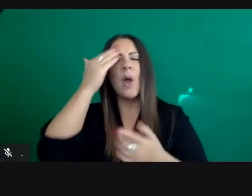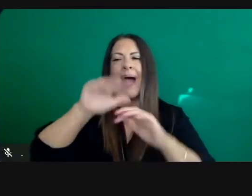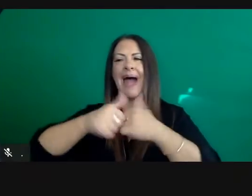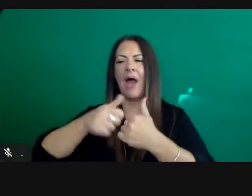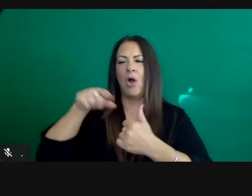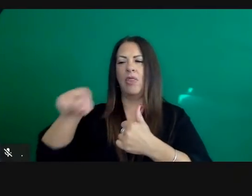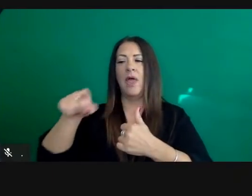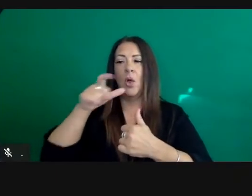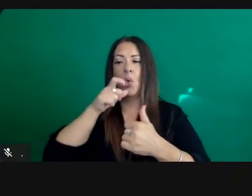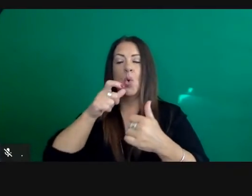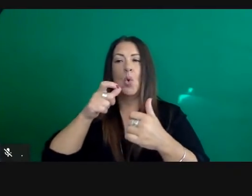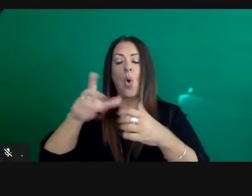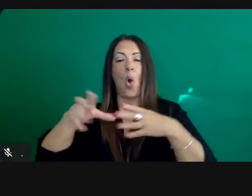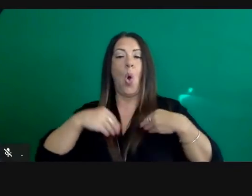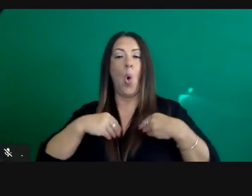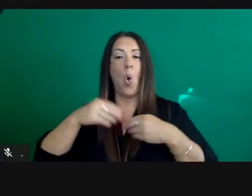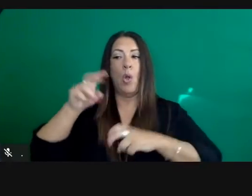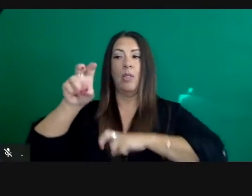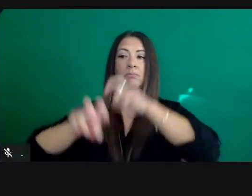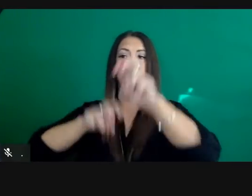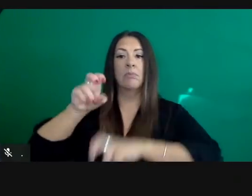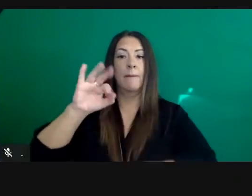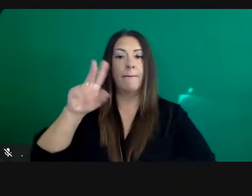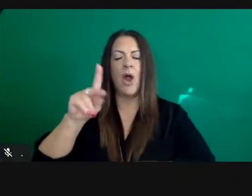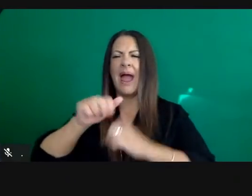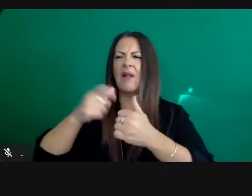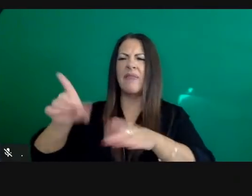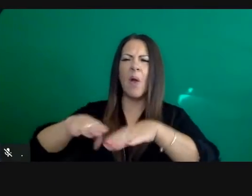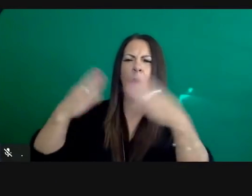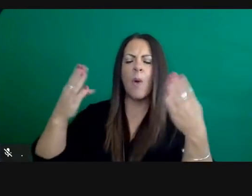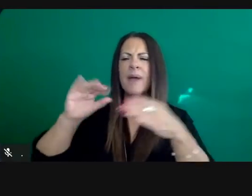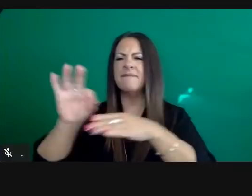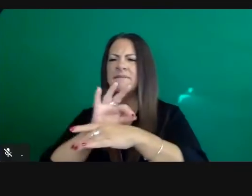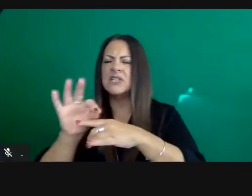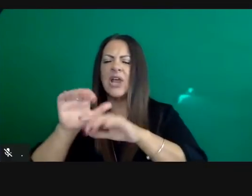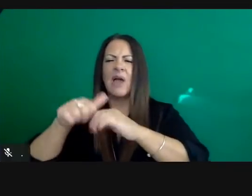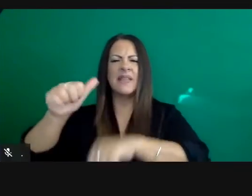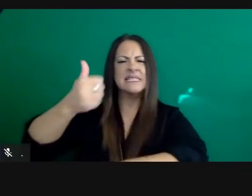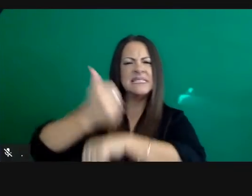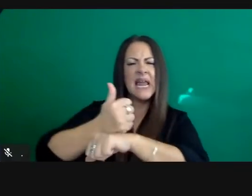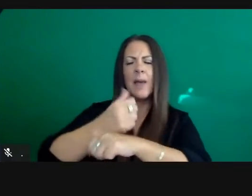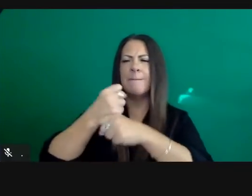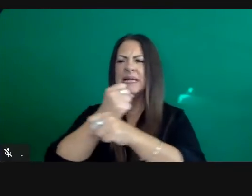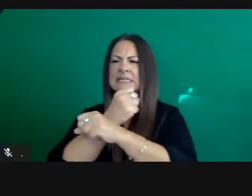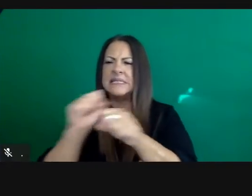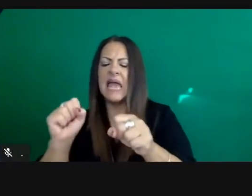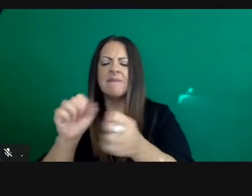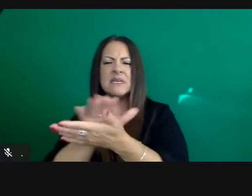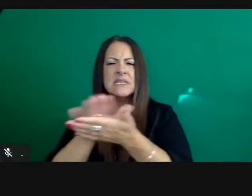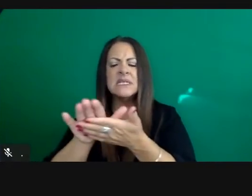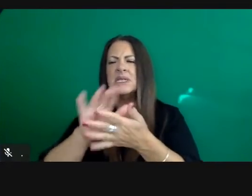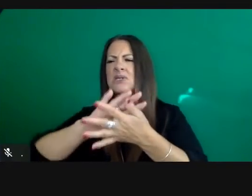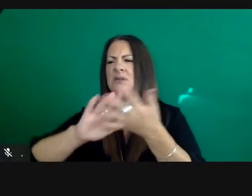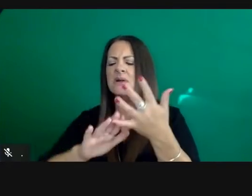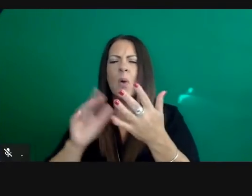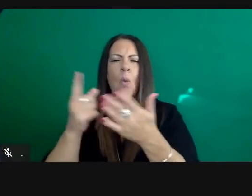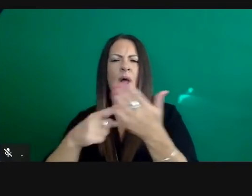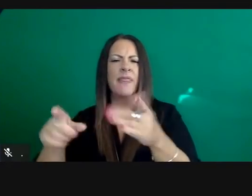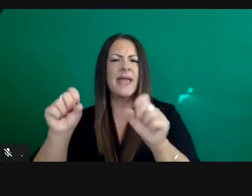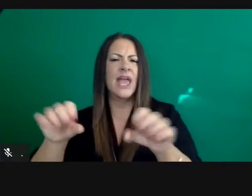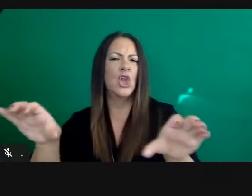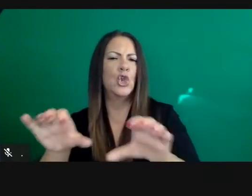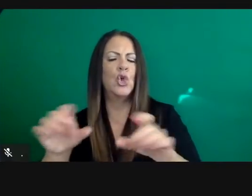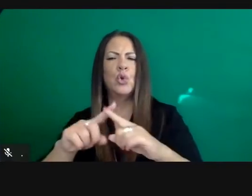community around it functions with the park open in a COVID in a time where we're facing